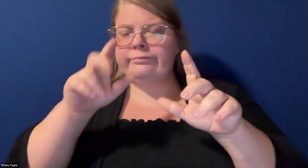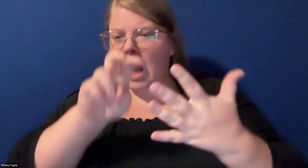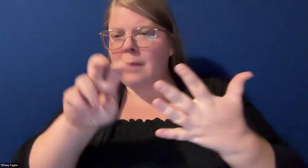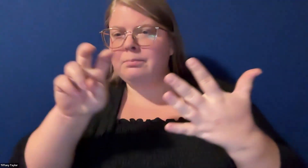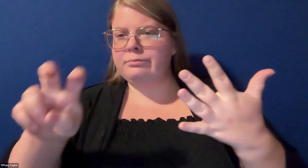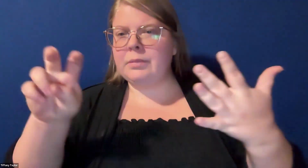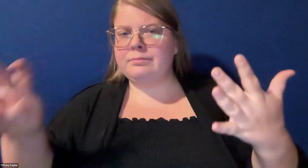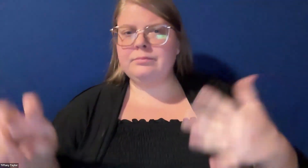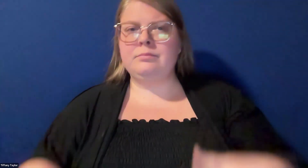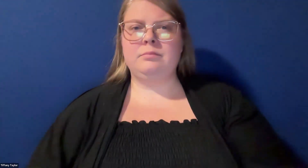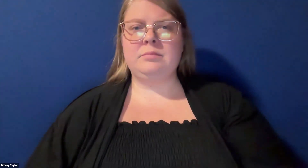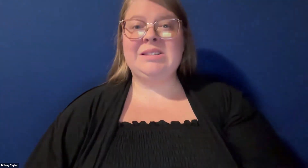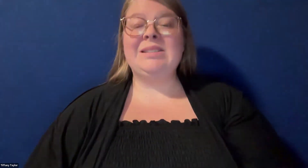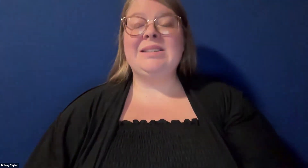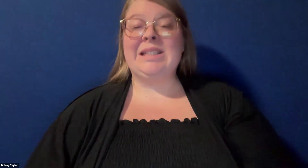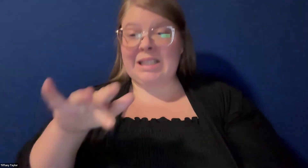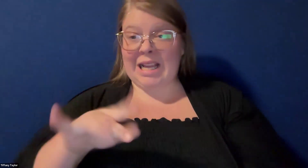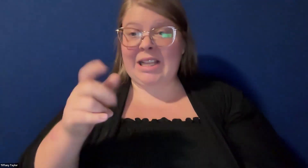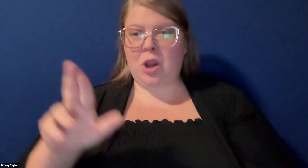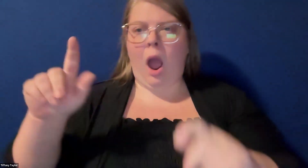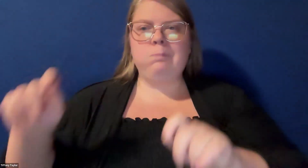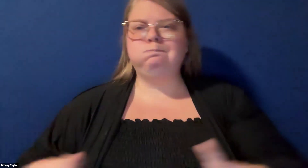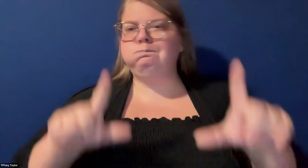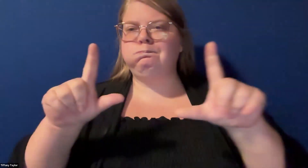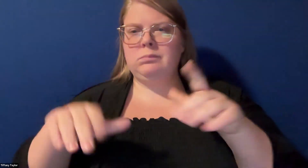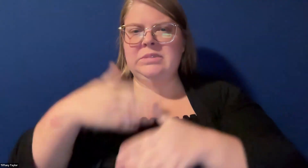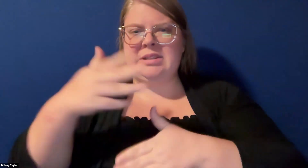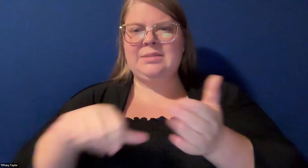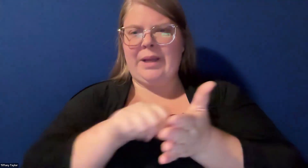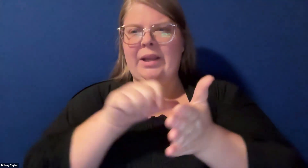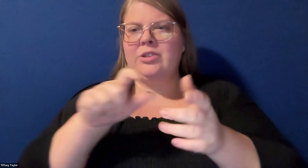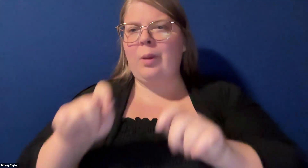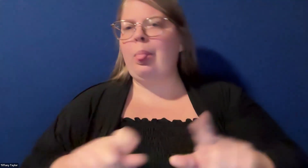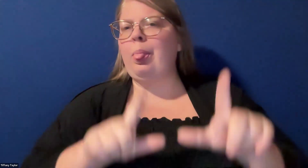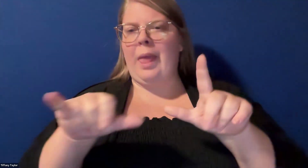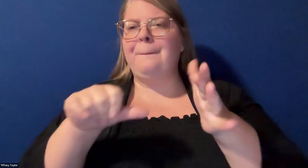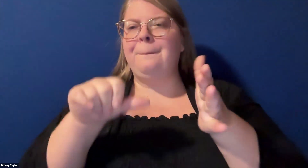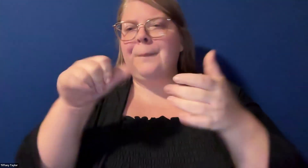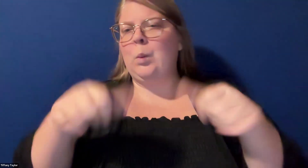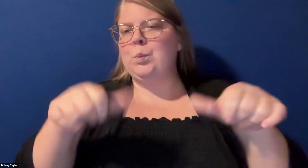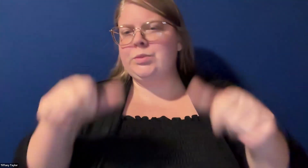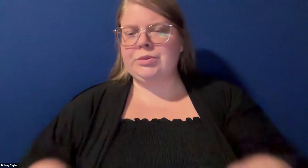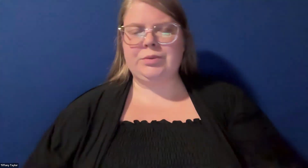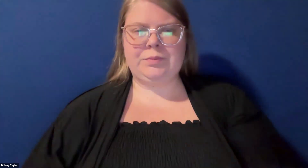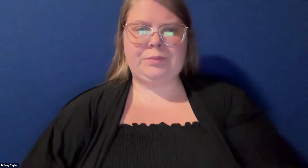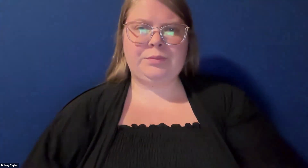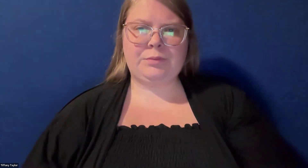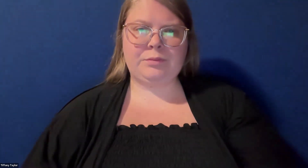enter, then it actually go into the respective post. See, if I click enter, then it will go into the